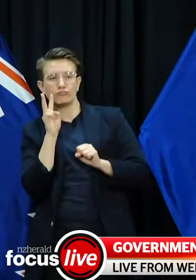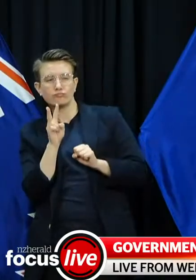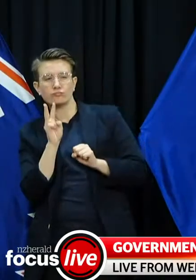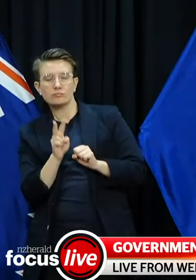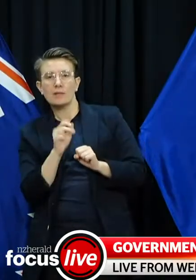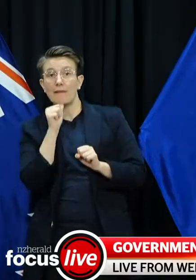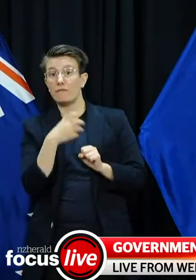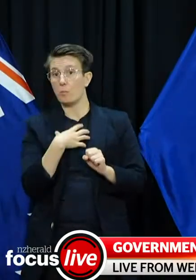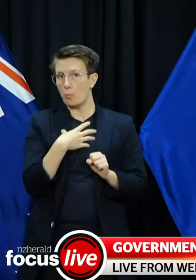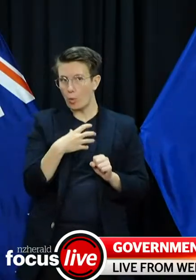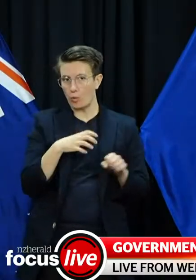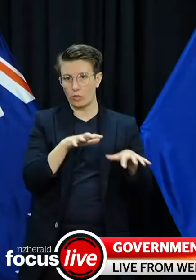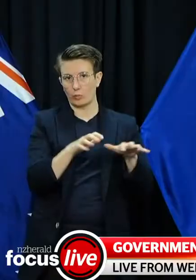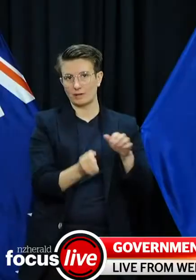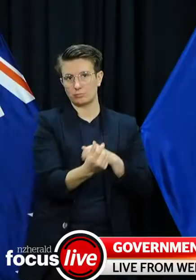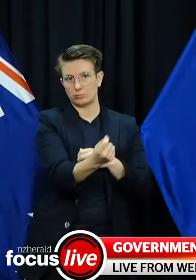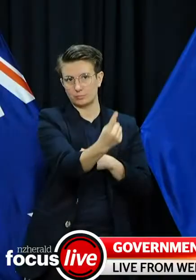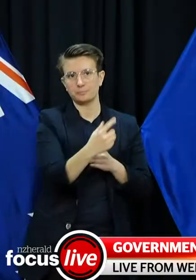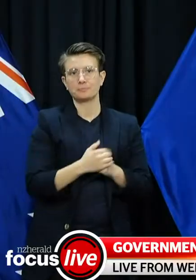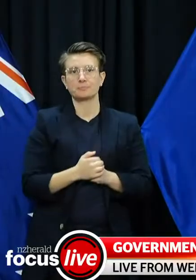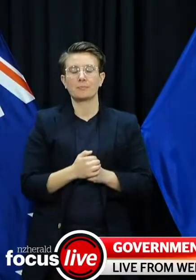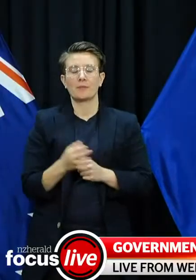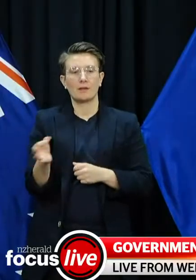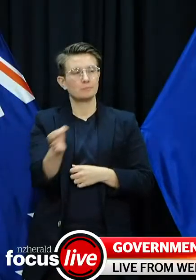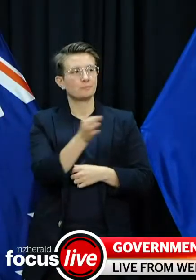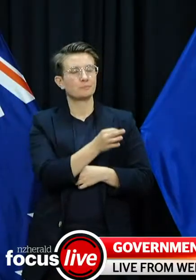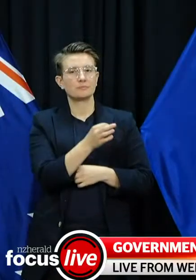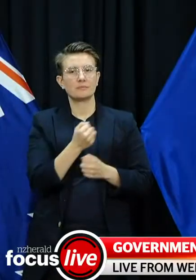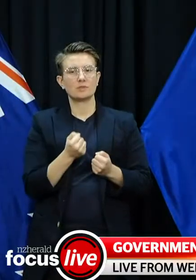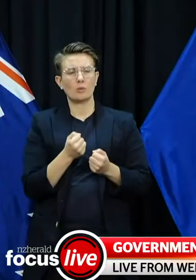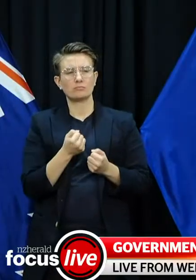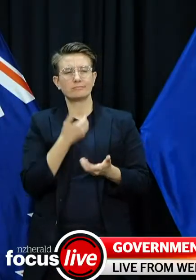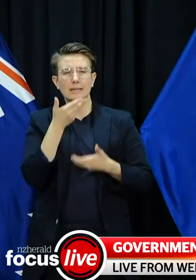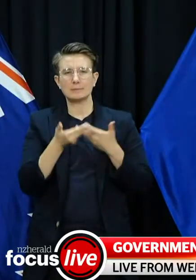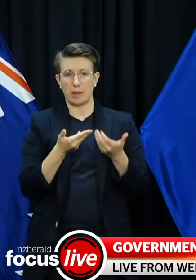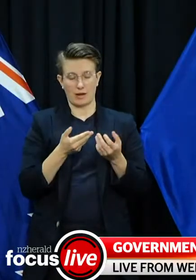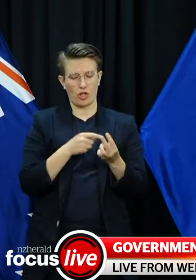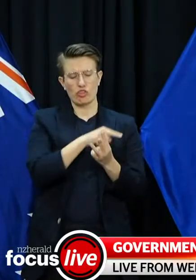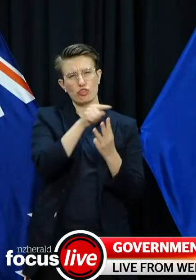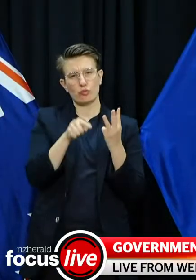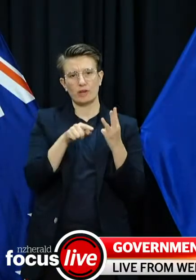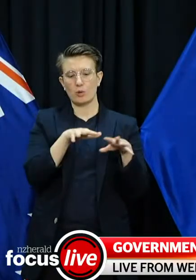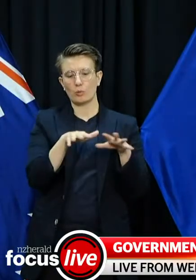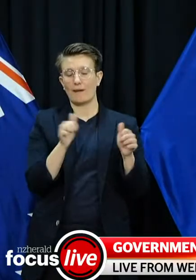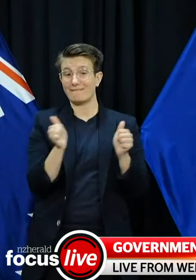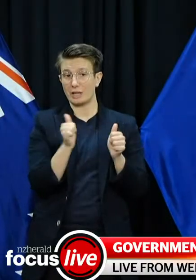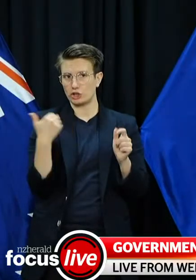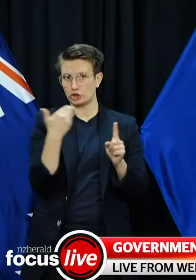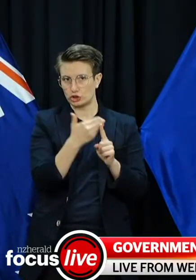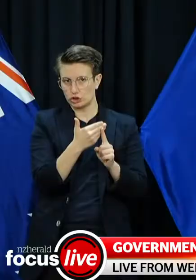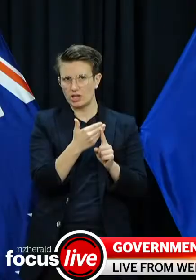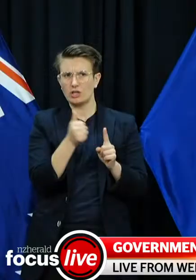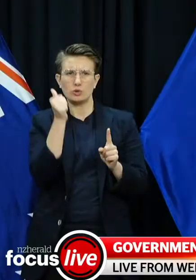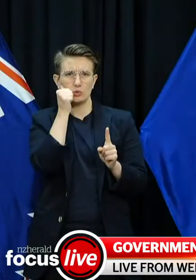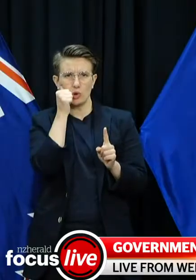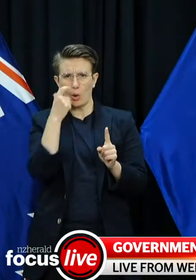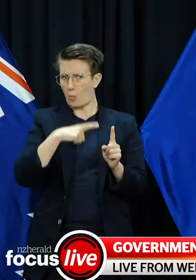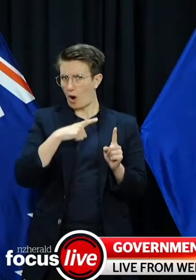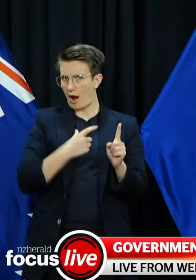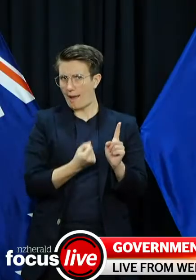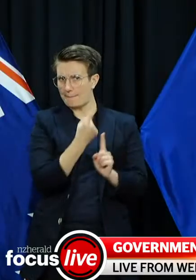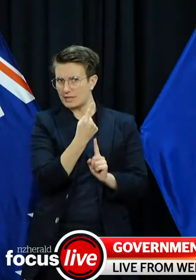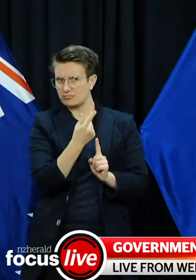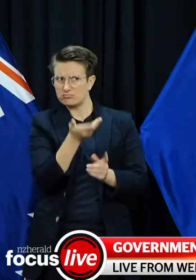the three are connected and why they're doing it? And also maybe a comment on how unusual it is to see earthquakes of this size.